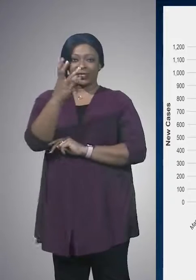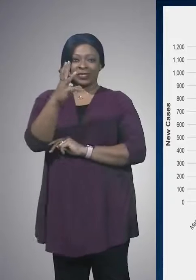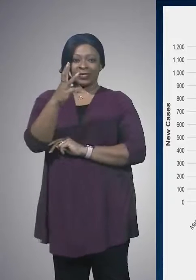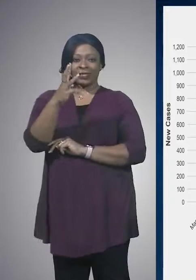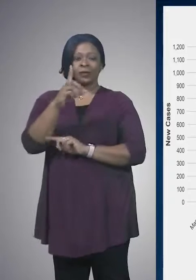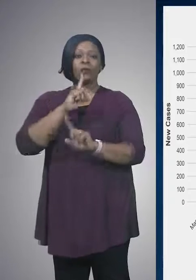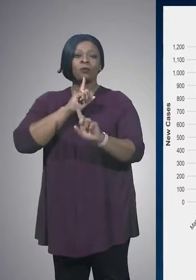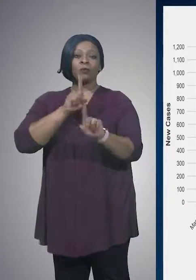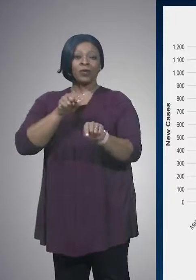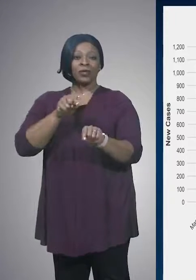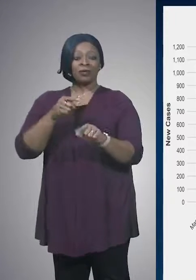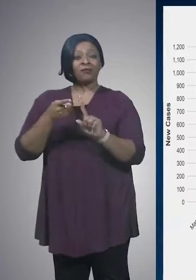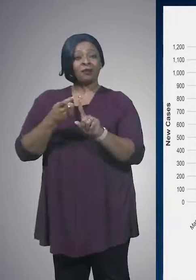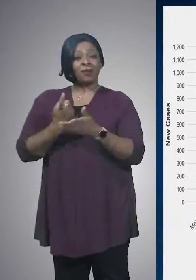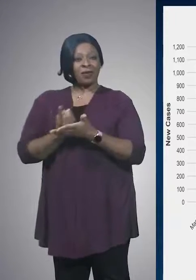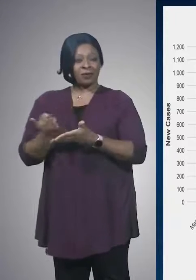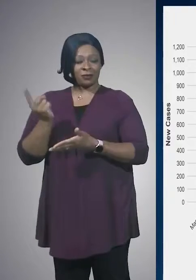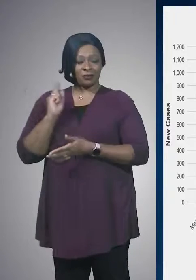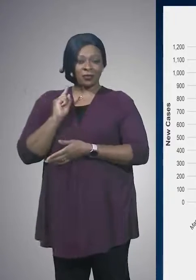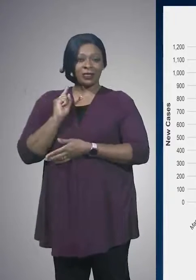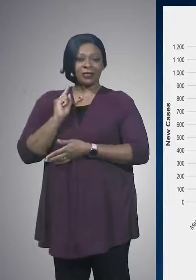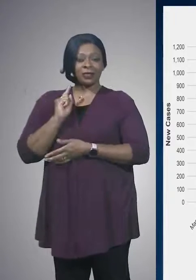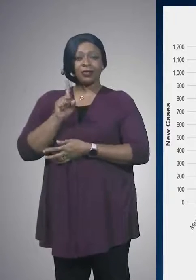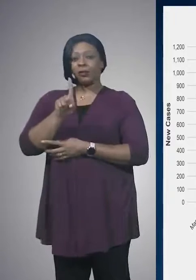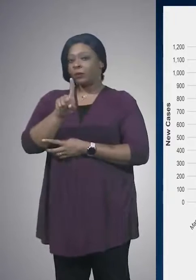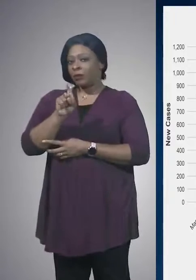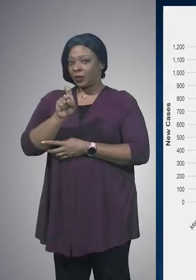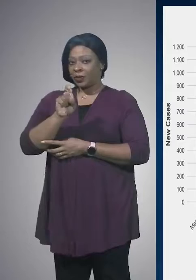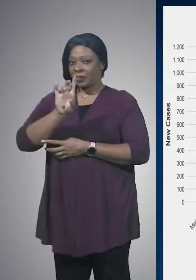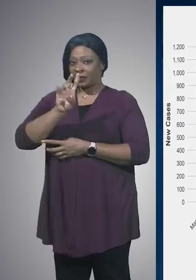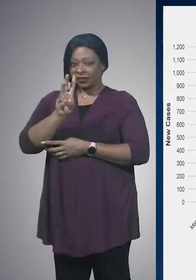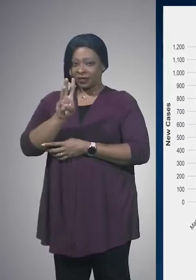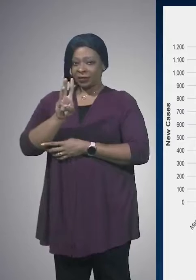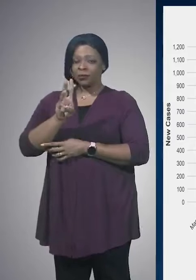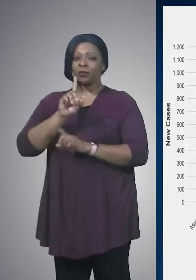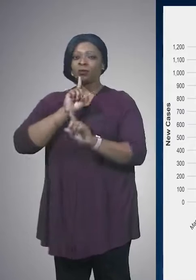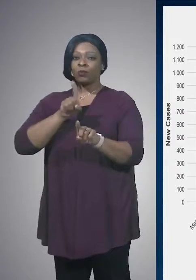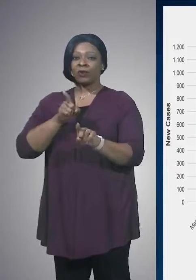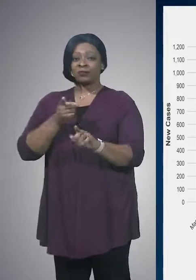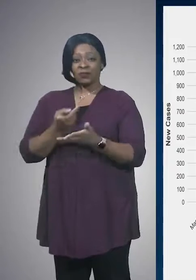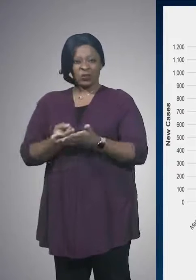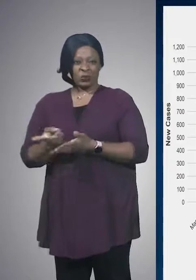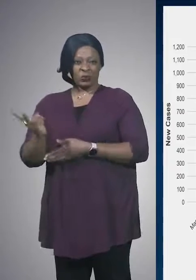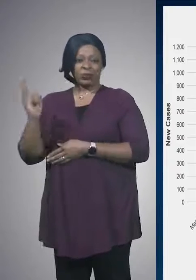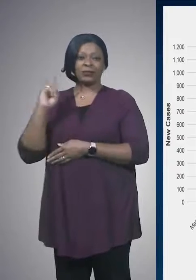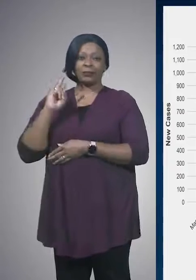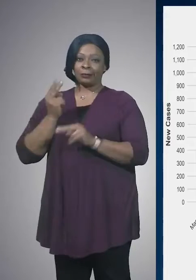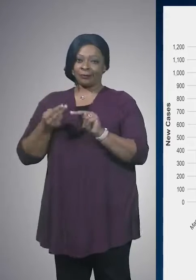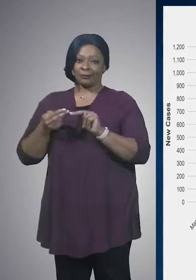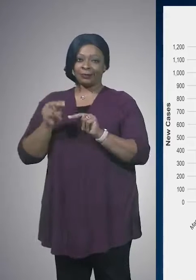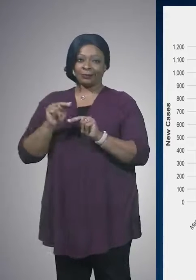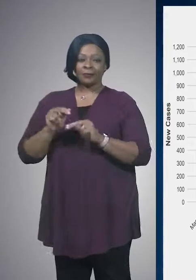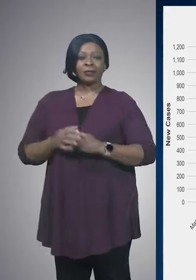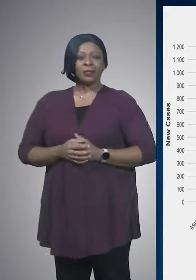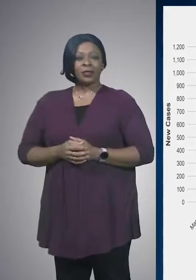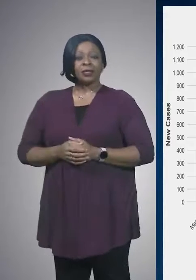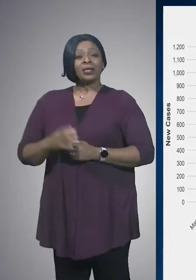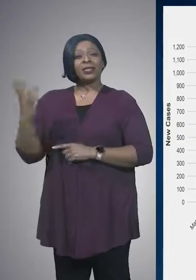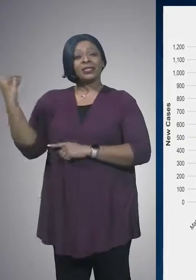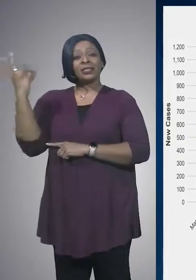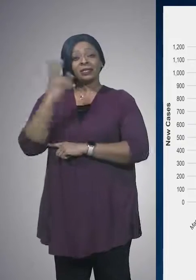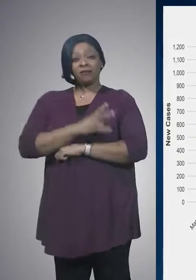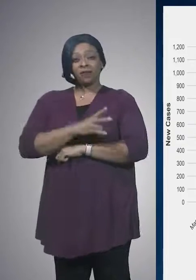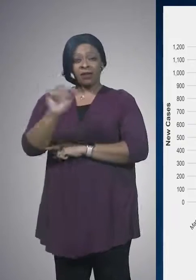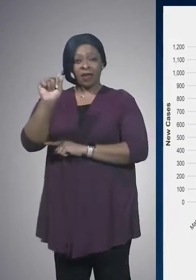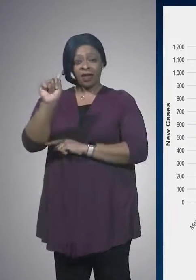cases reported this time last week and the 176 cases we reported 2 weeks ago. The 7-day average